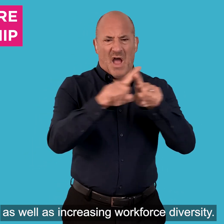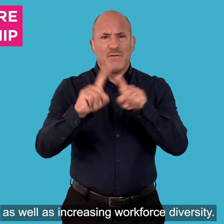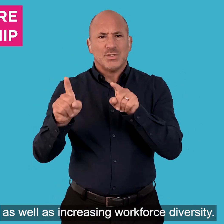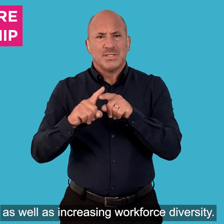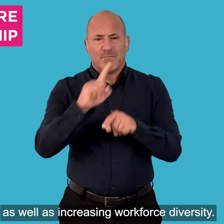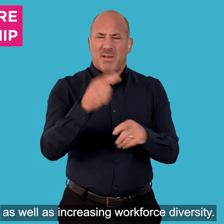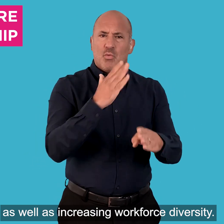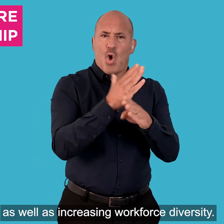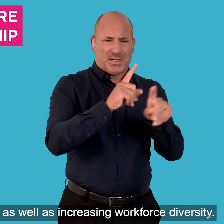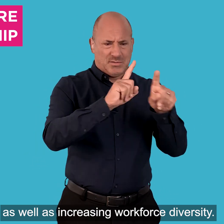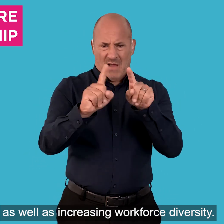increasing workforce diversity.